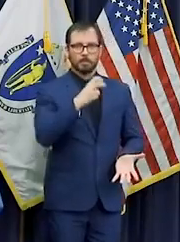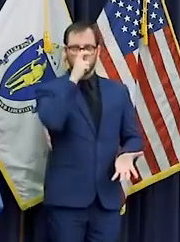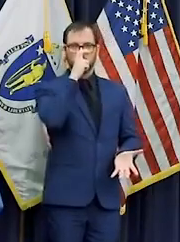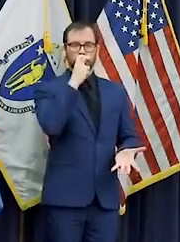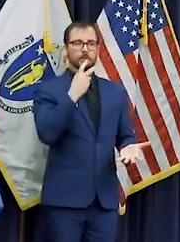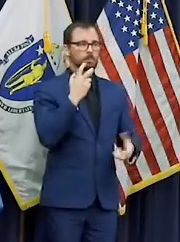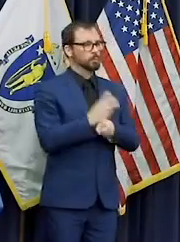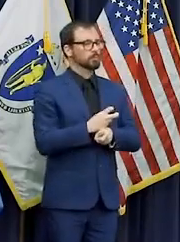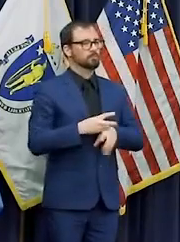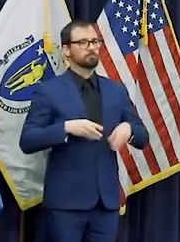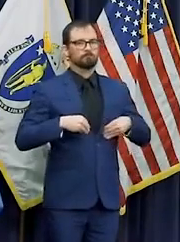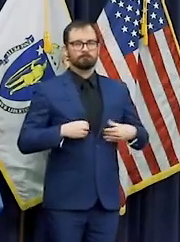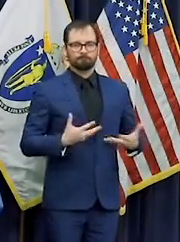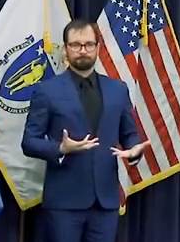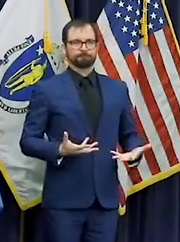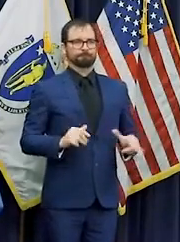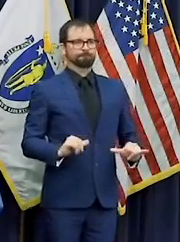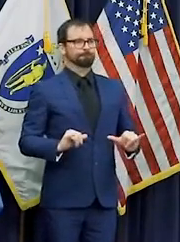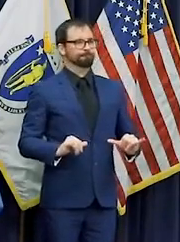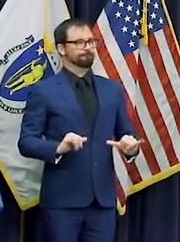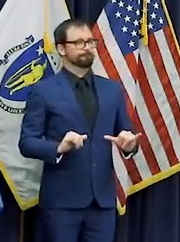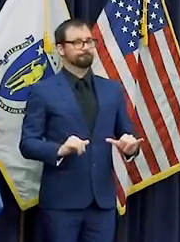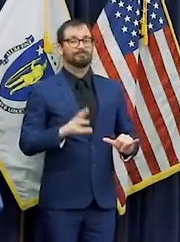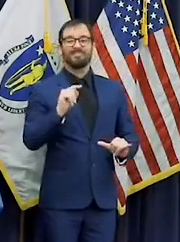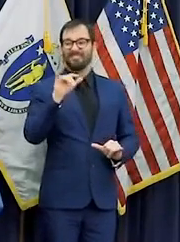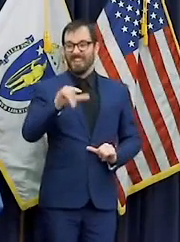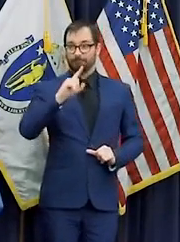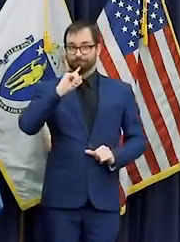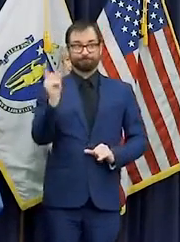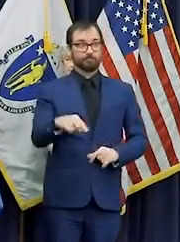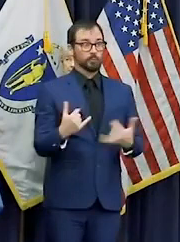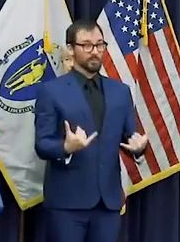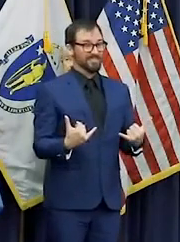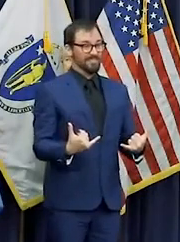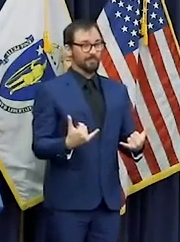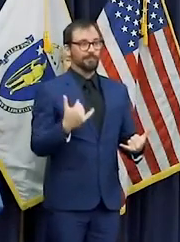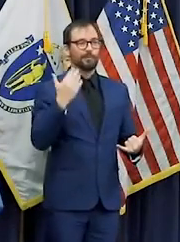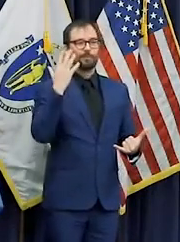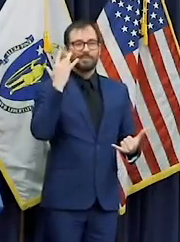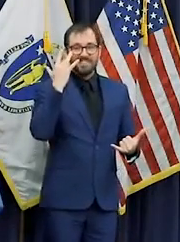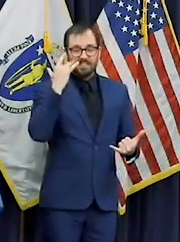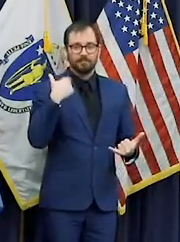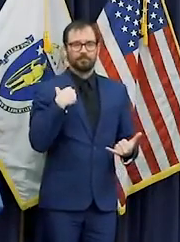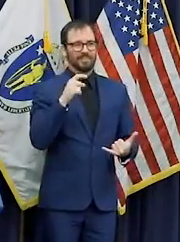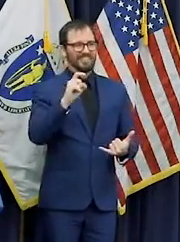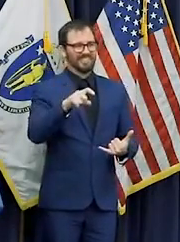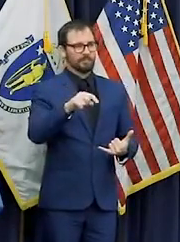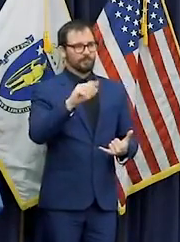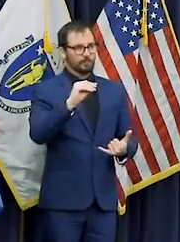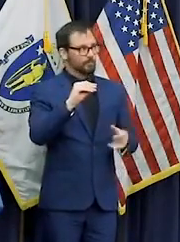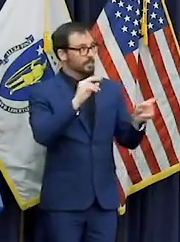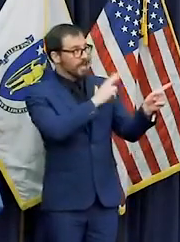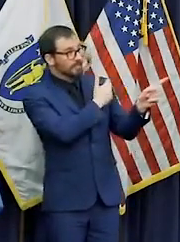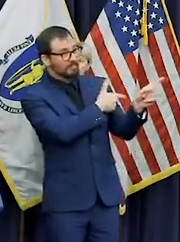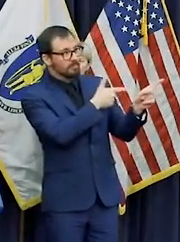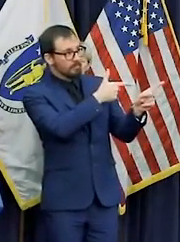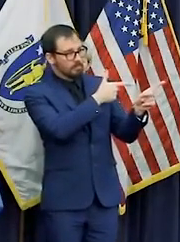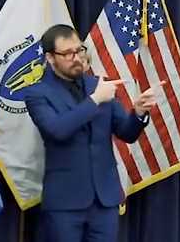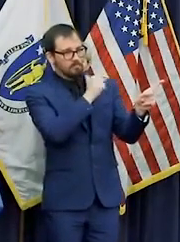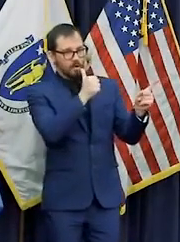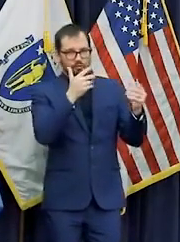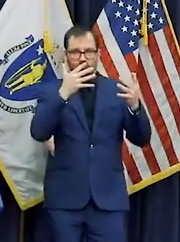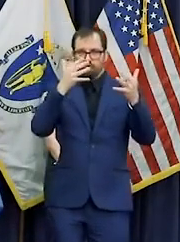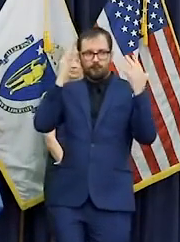today are designed to give public health experts the time they need to ramp up additional steps that must be taken